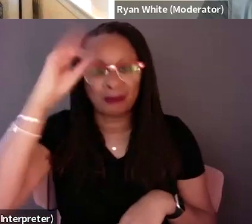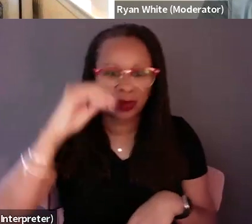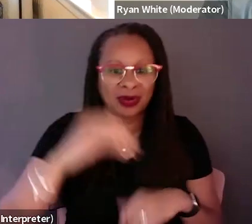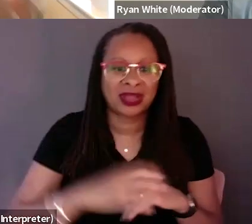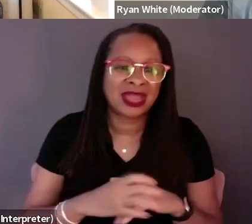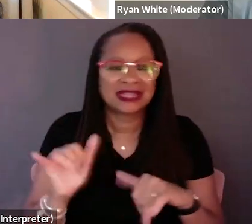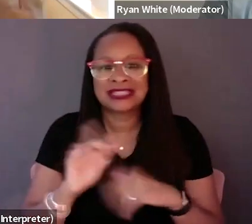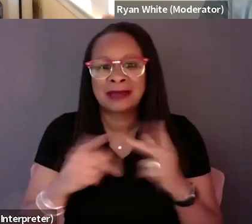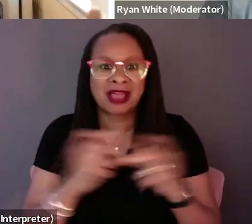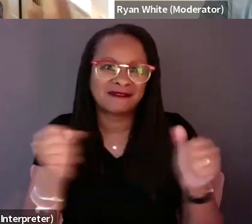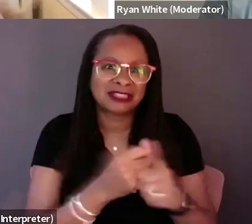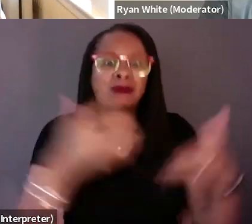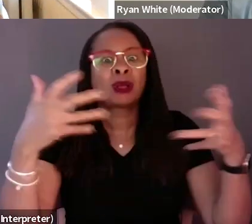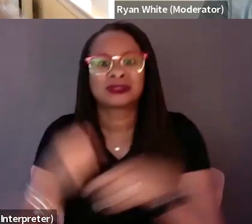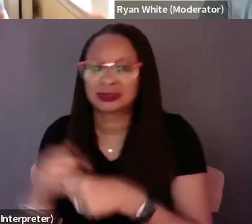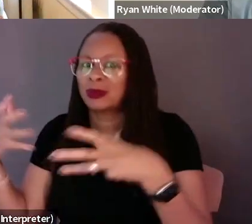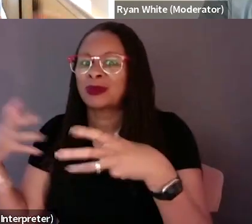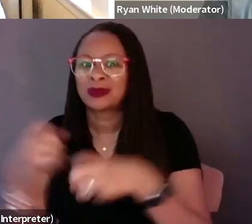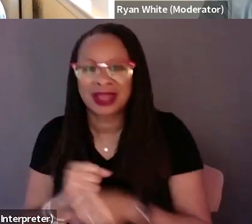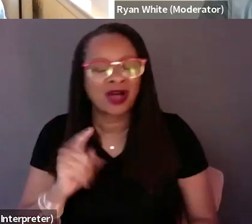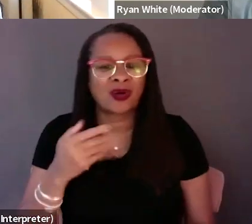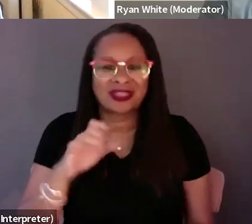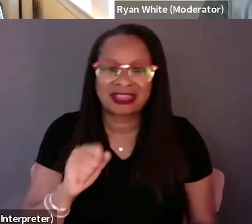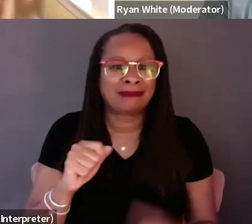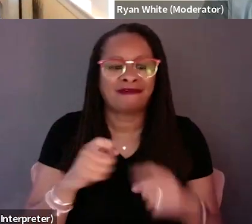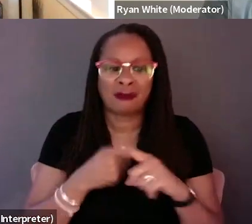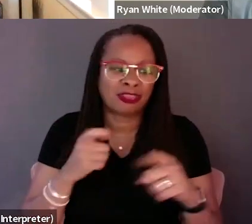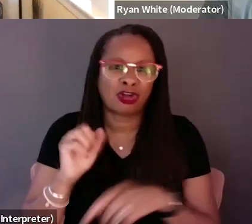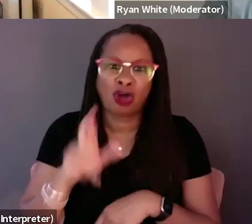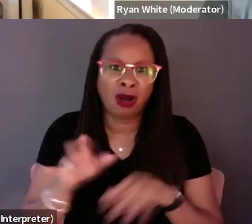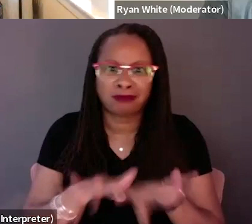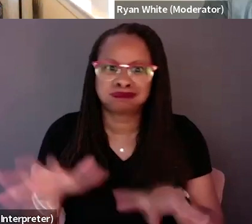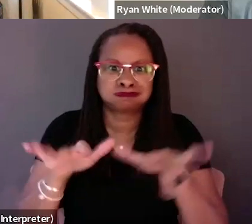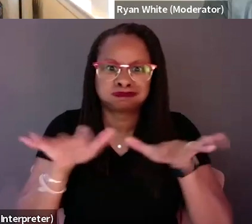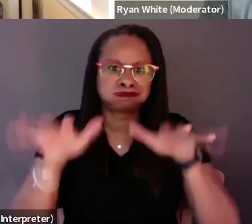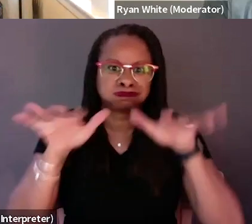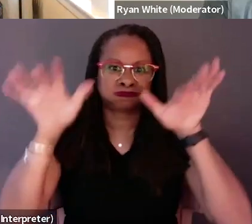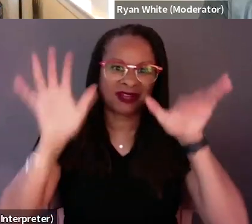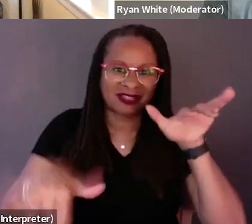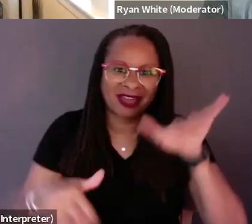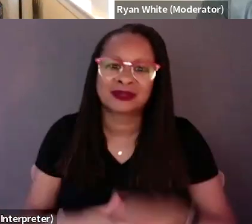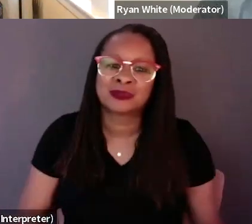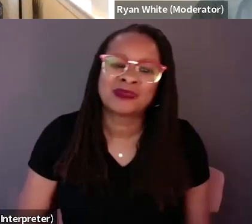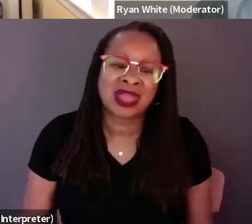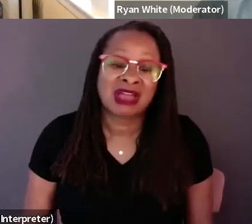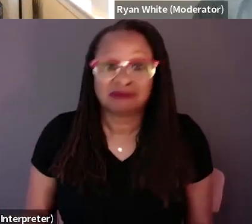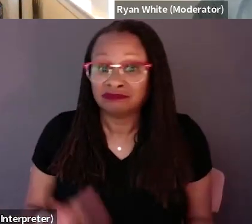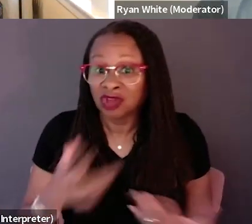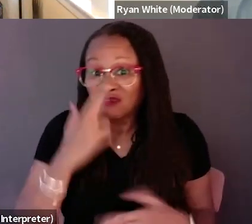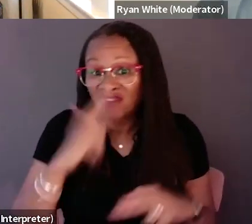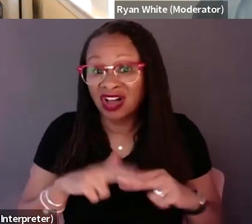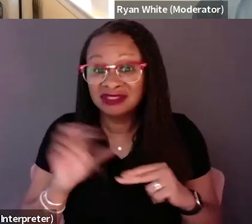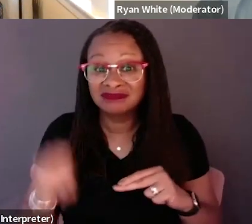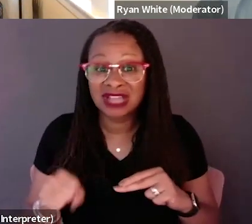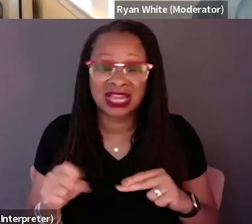same kind of explosion or the steams coming out of the car. Or anyway, I just definitely found it fun. And like